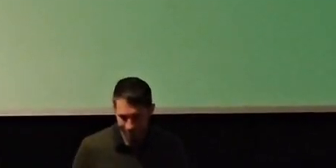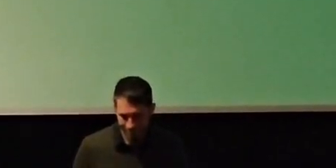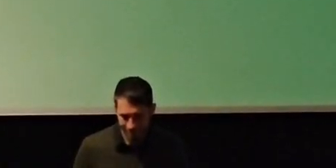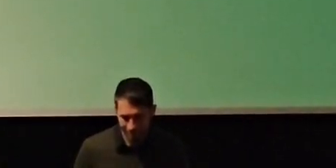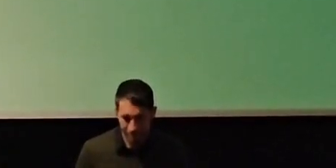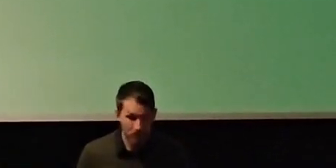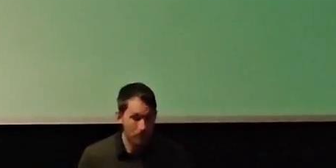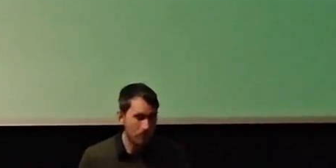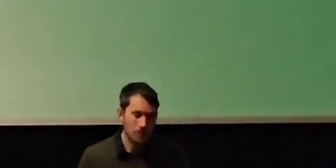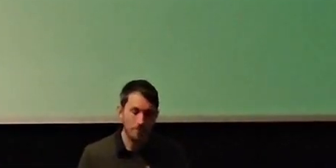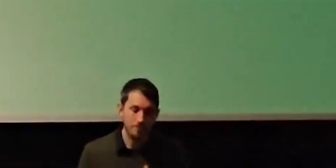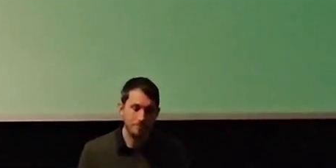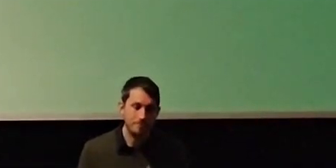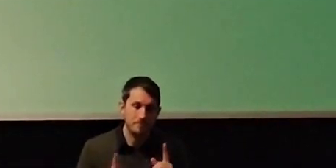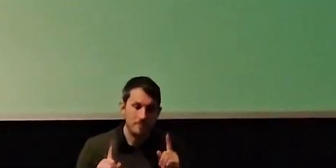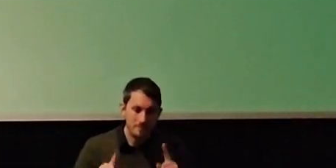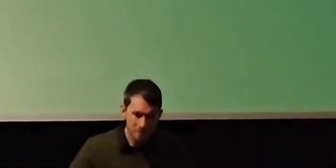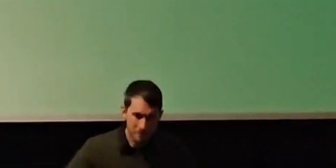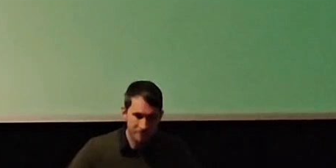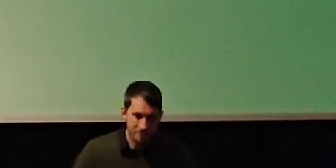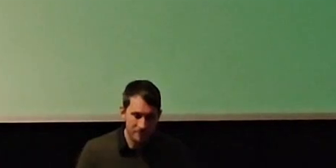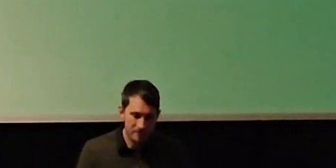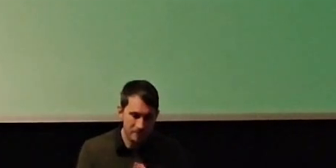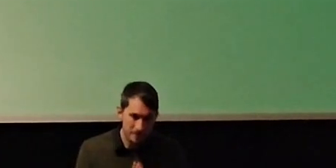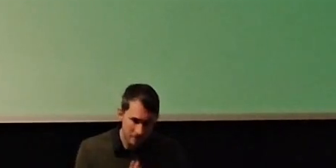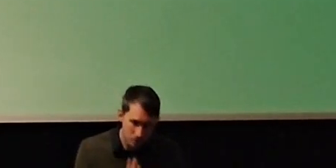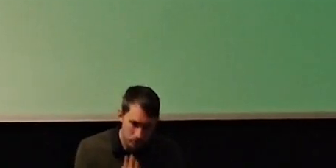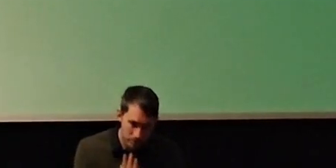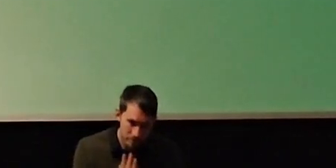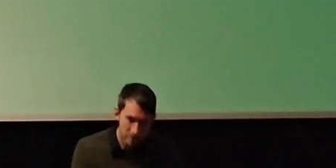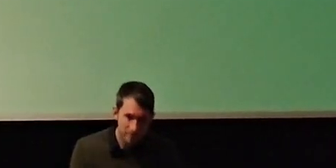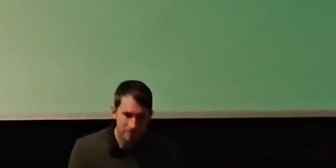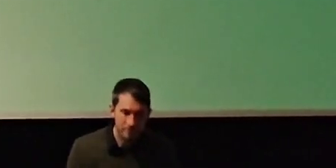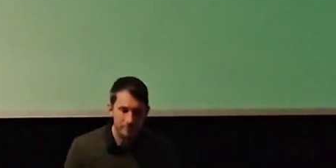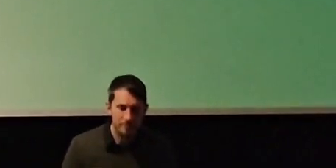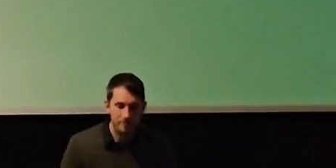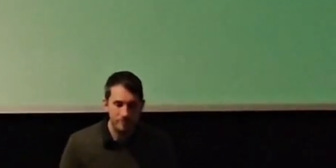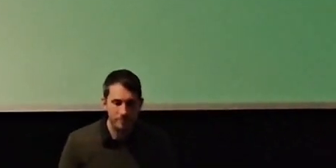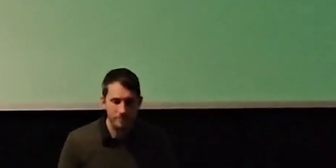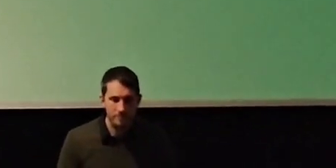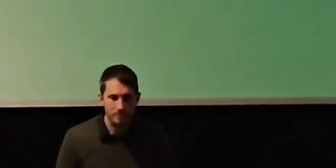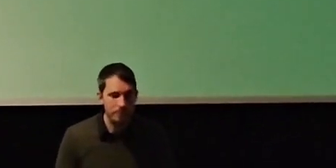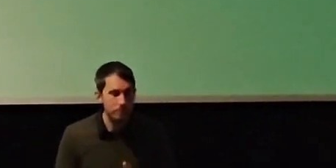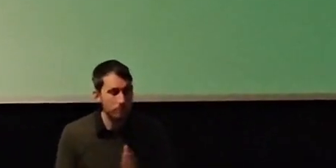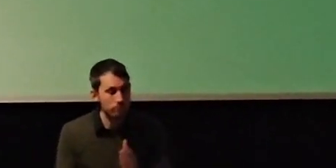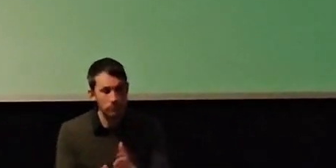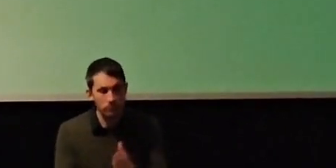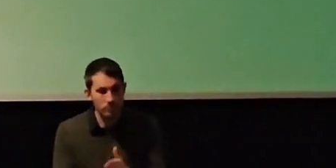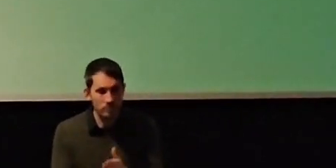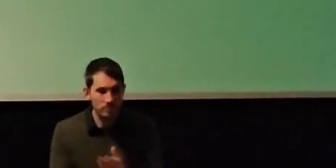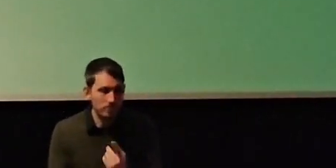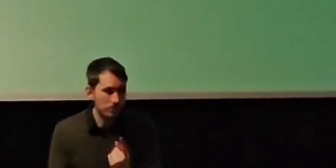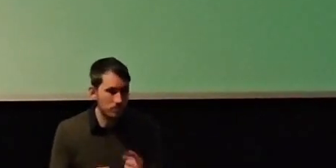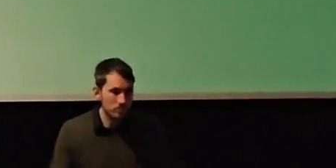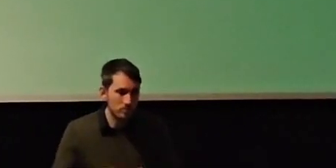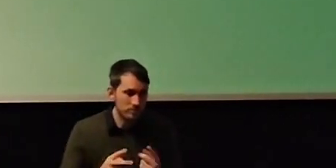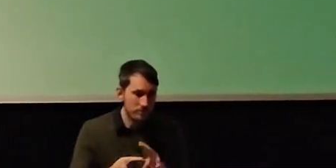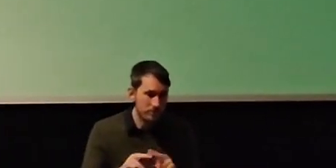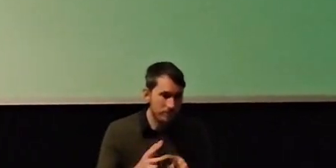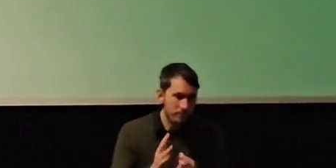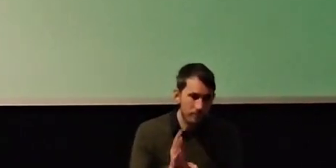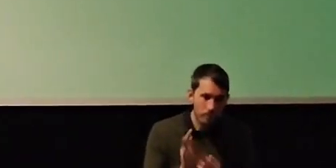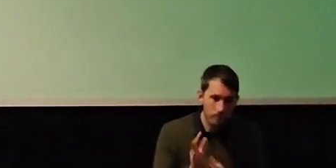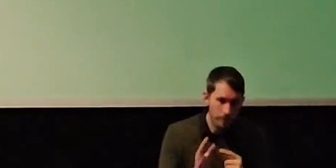the beginning of a series, and each one seeks to take a different format and scope, but they're